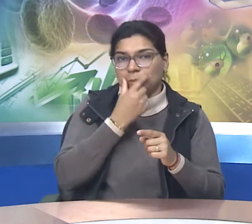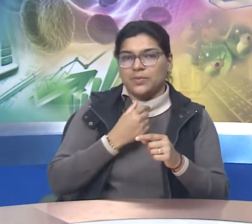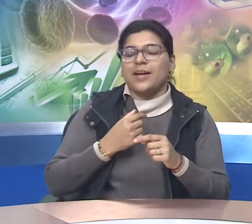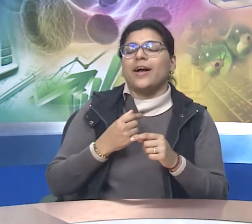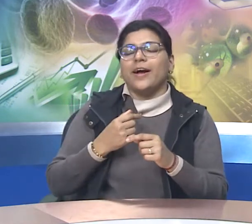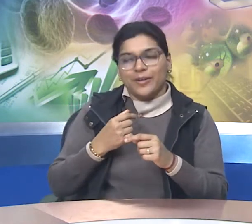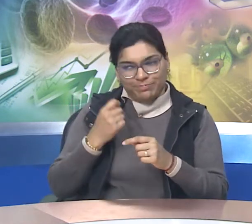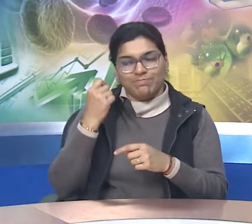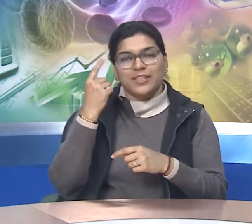straight away.